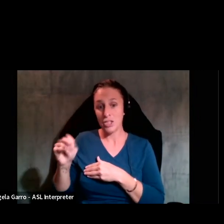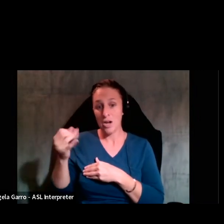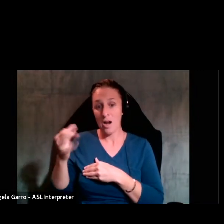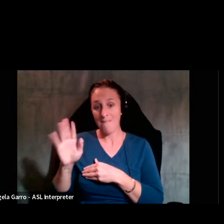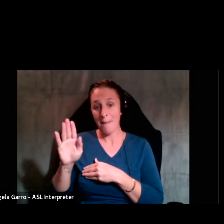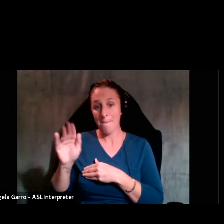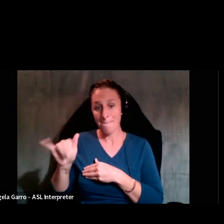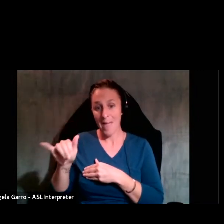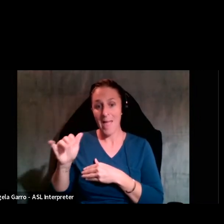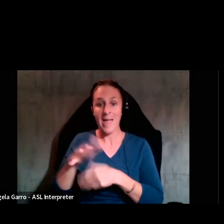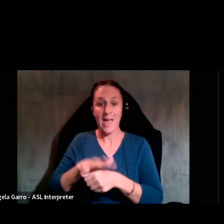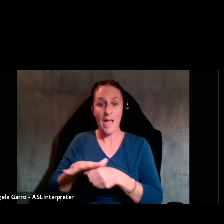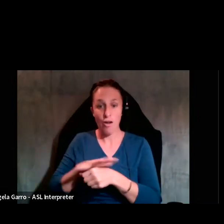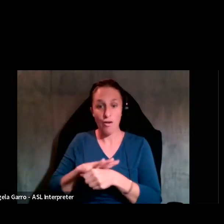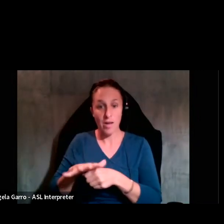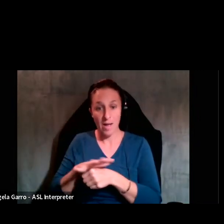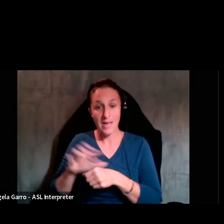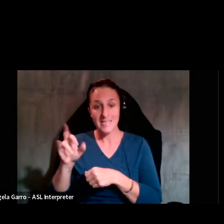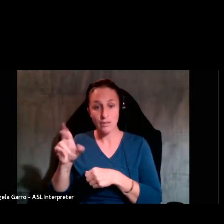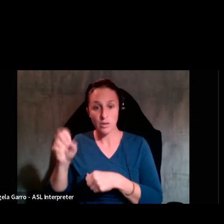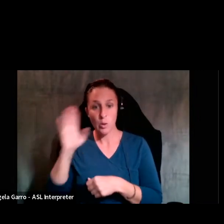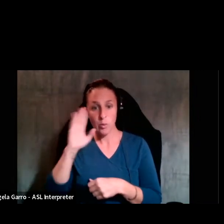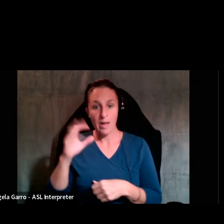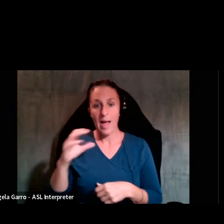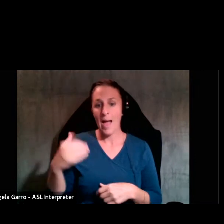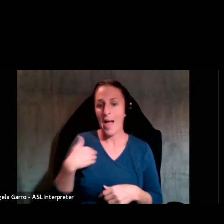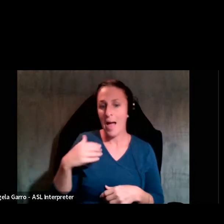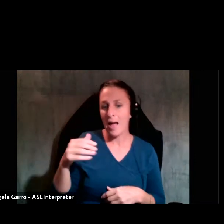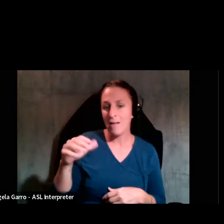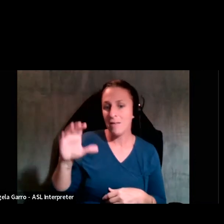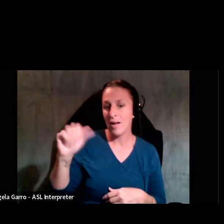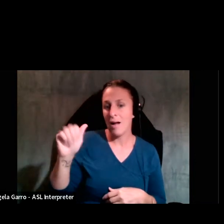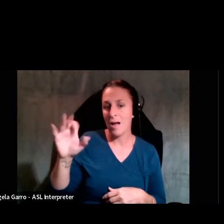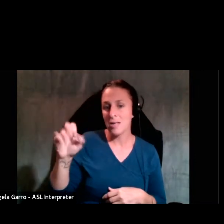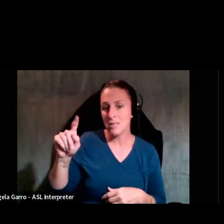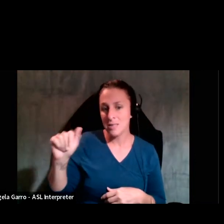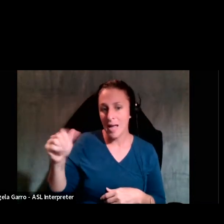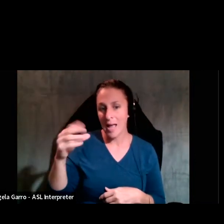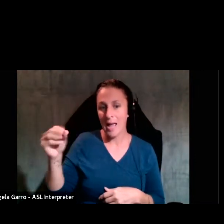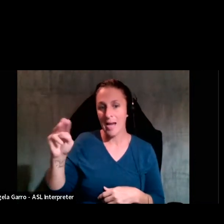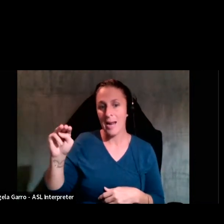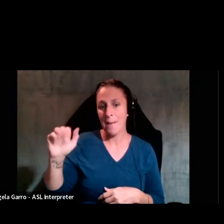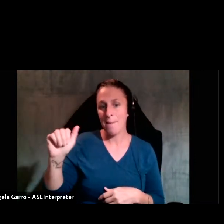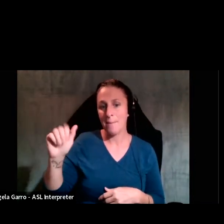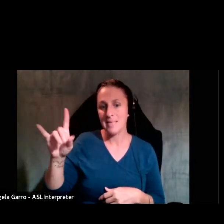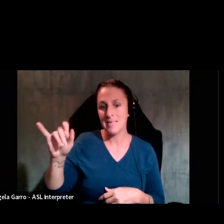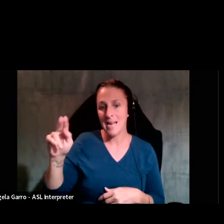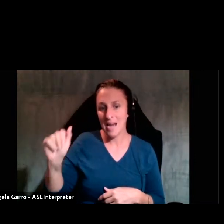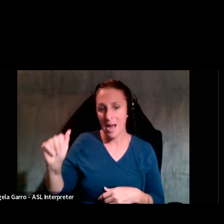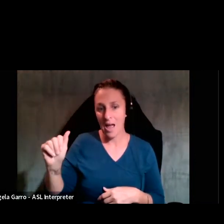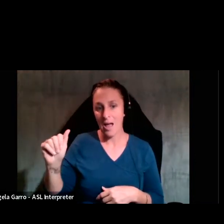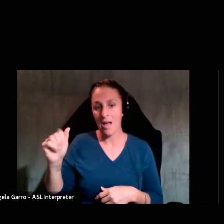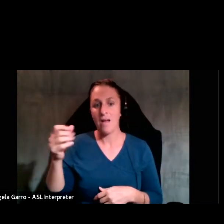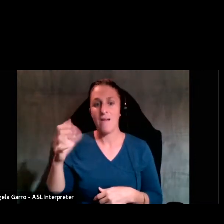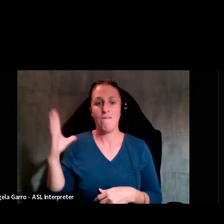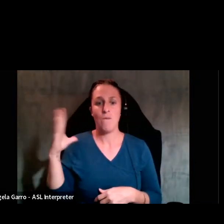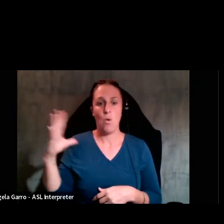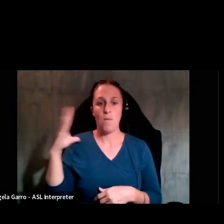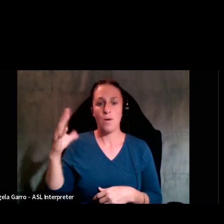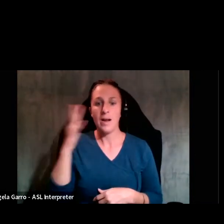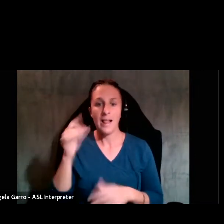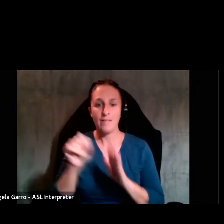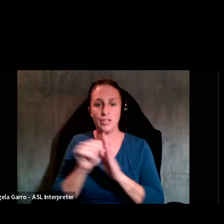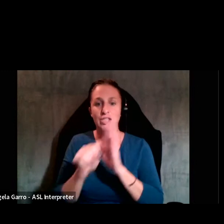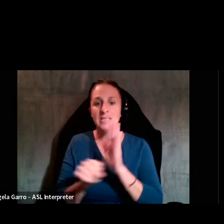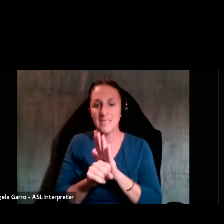to have Dr. Curtis Acosta and Jose Medina, a former California State Assembly member. Those